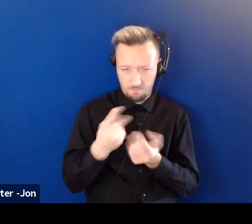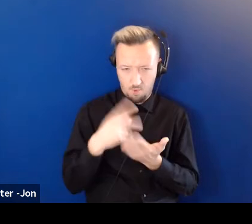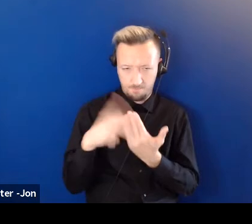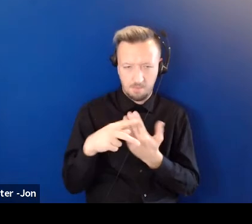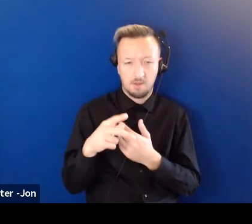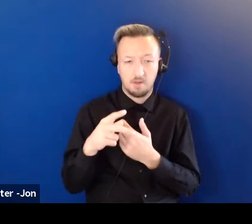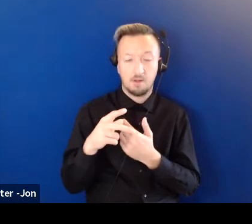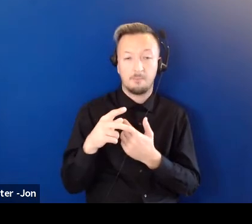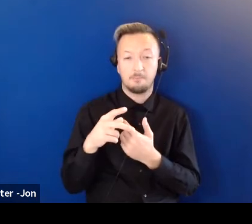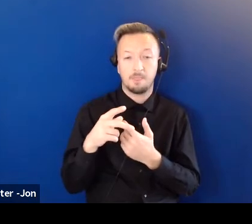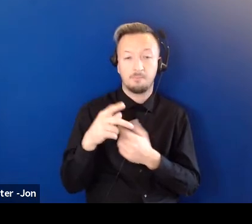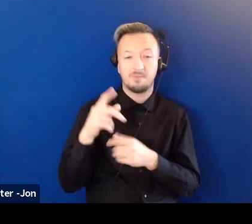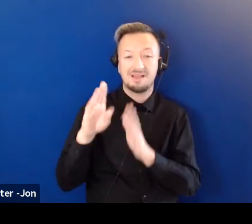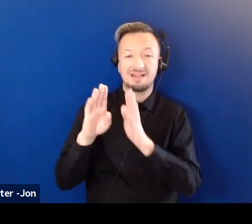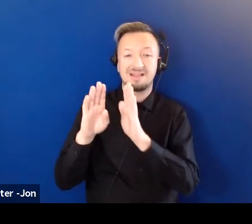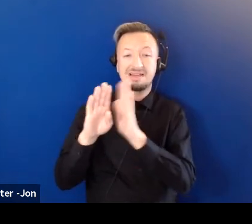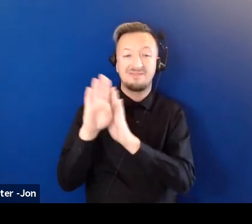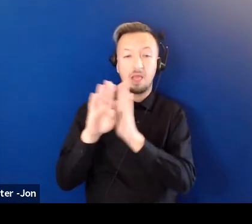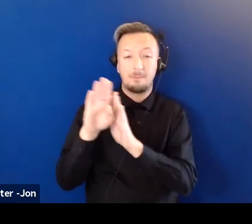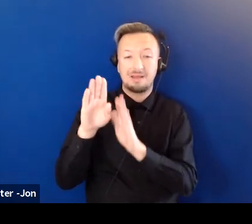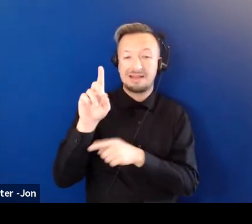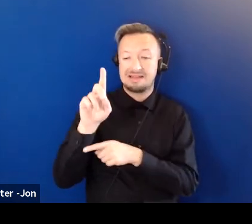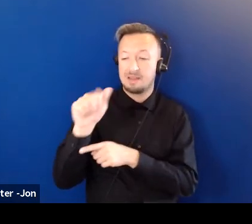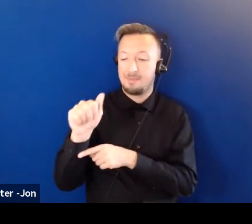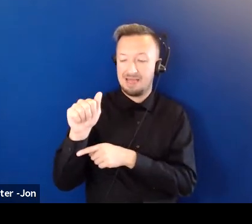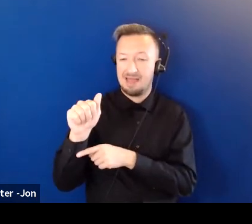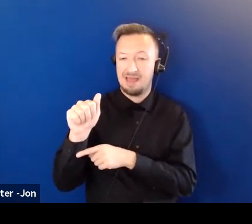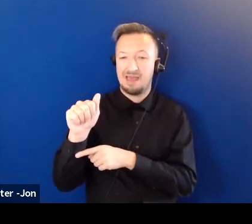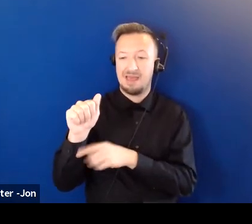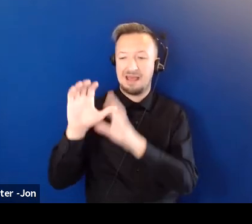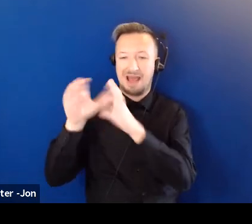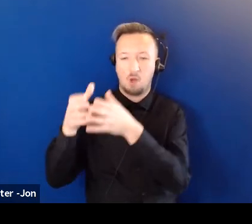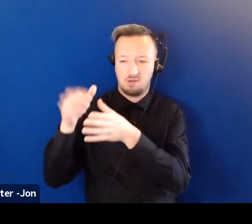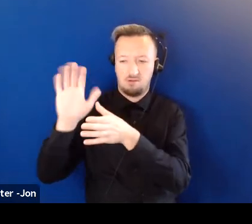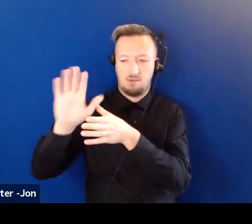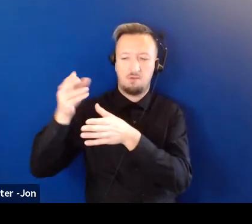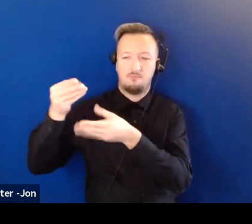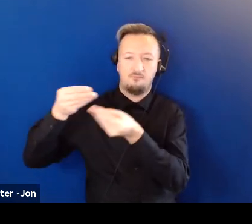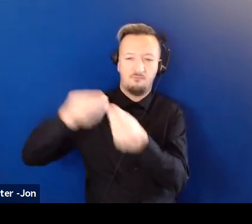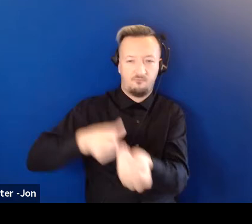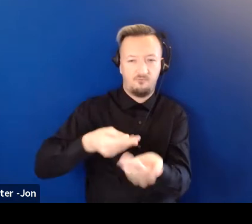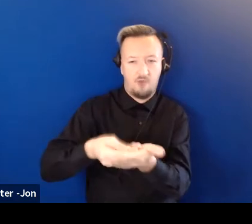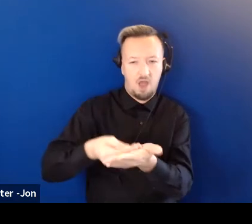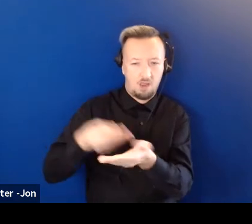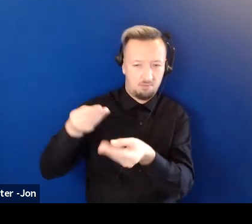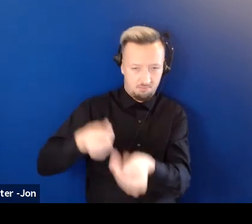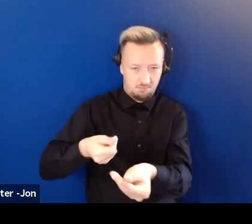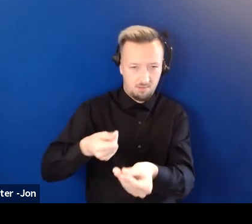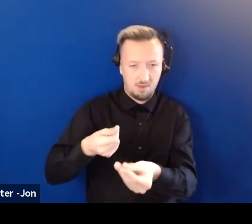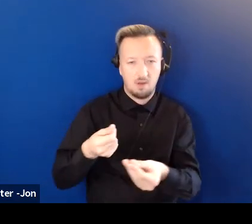funded by the Developmental Disabilities Council. It has several different functions.